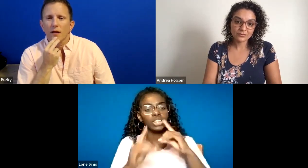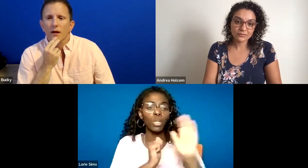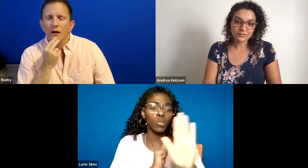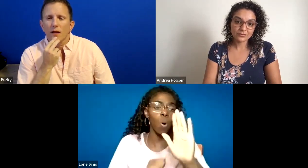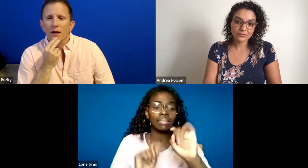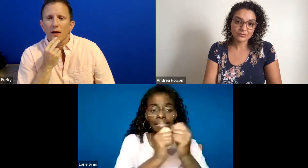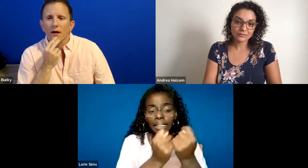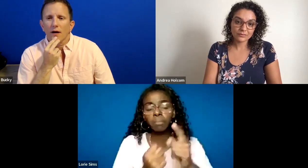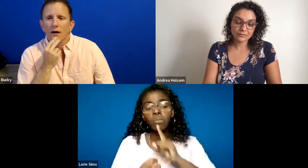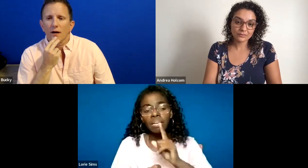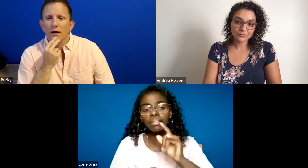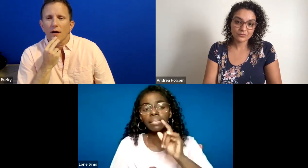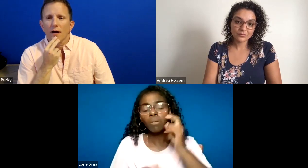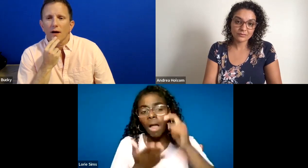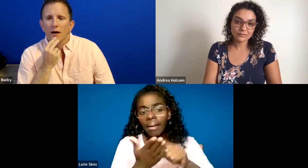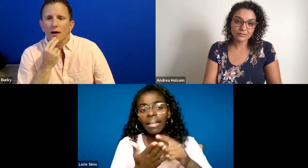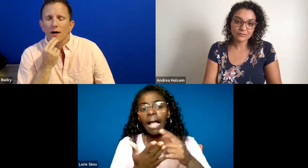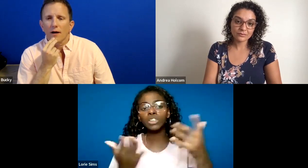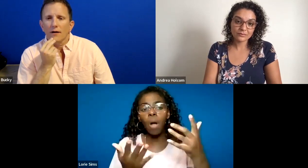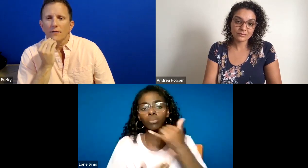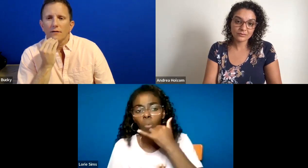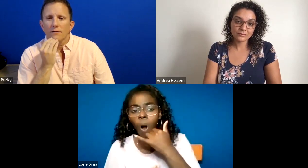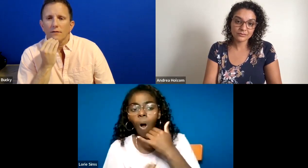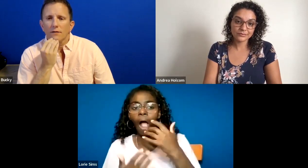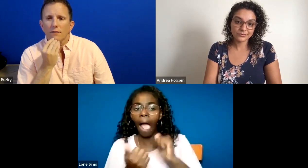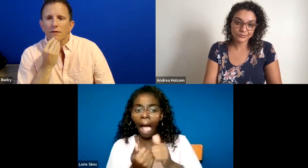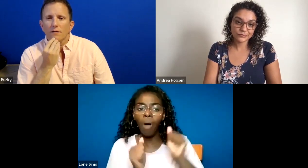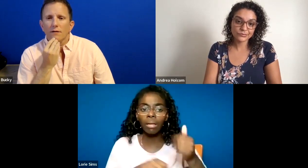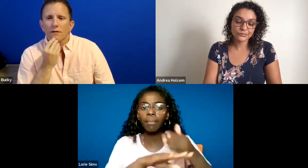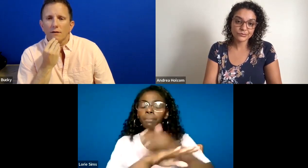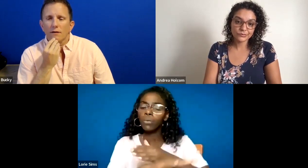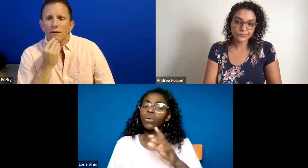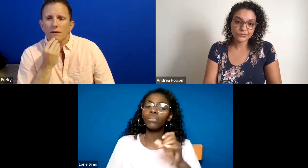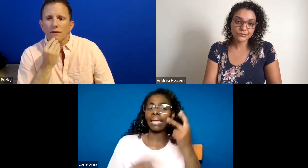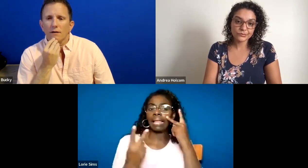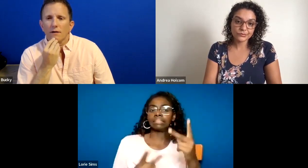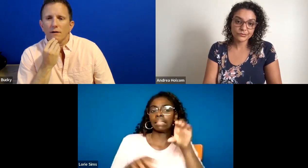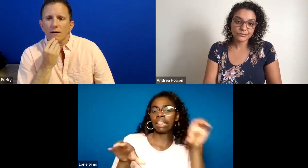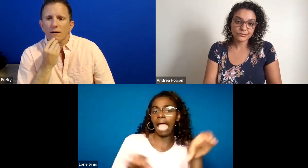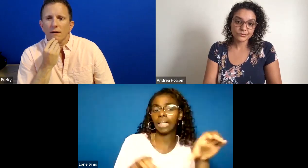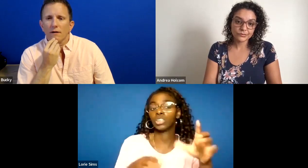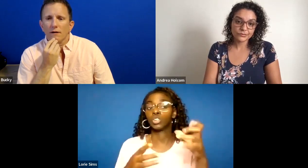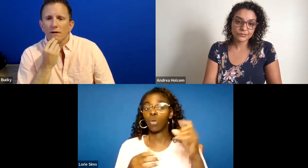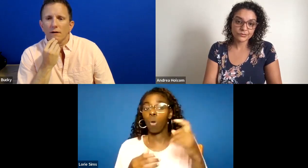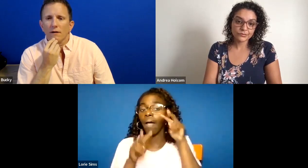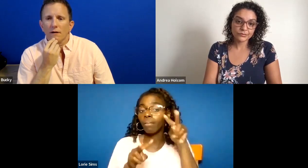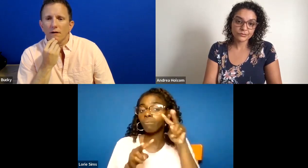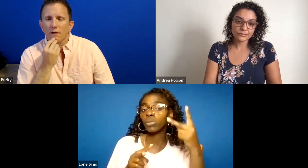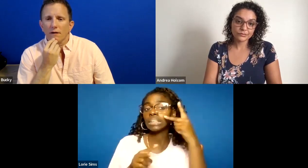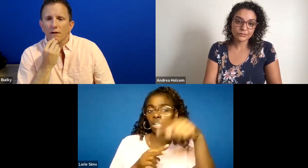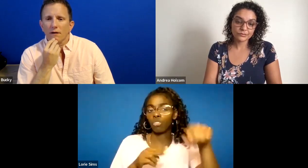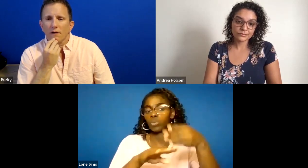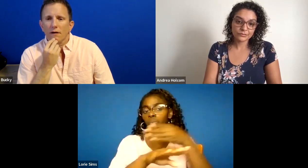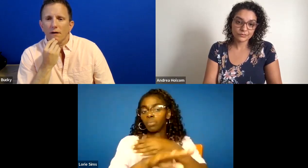and knowing that you're willing to do the work to make the changes, to work together as a team, to see where the wrong has been and to work to right